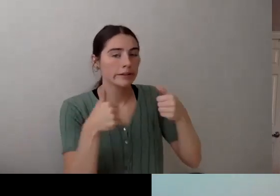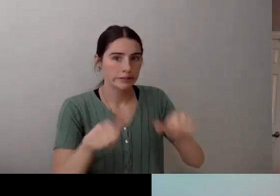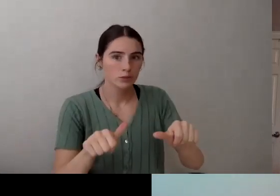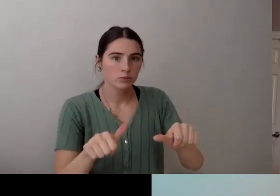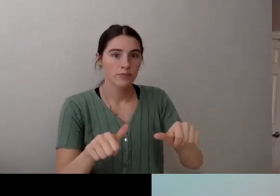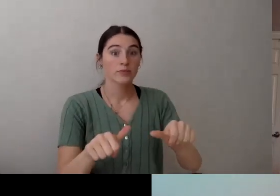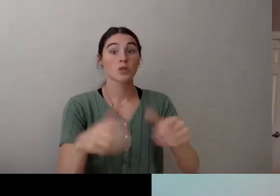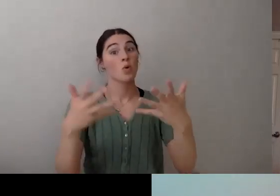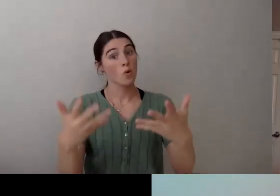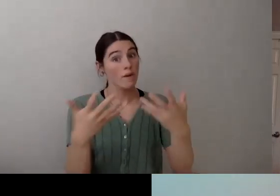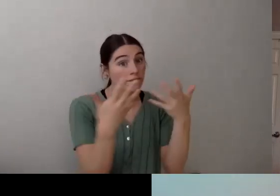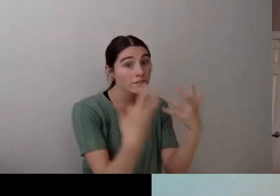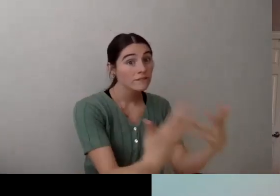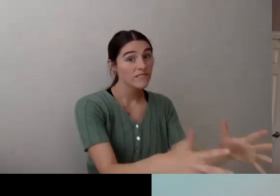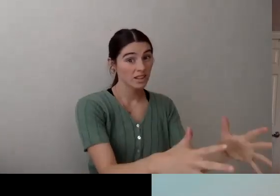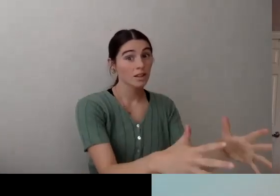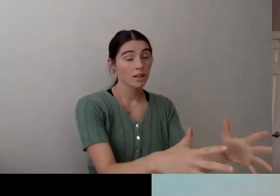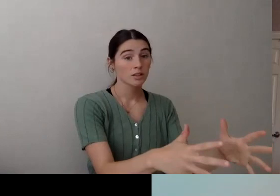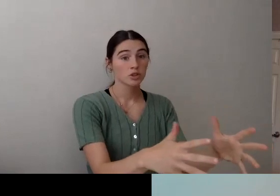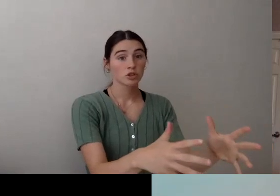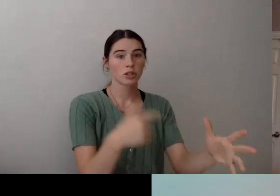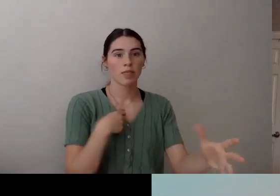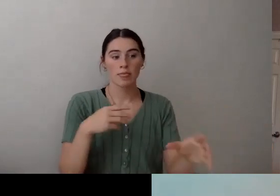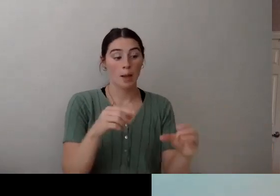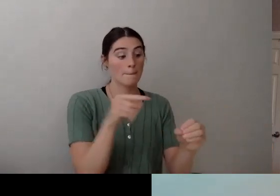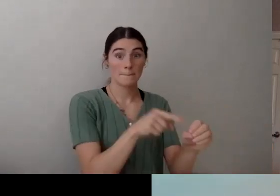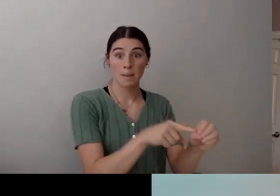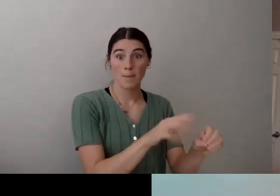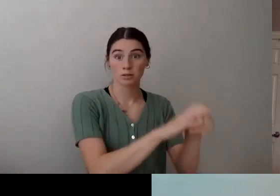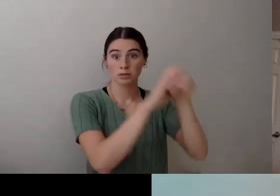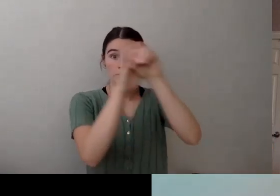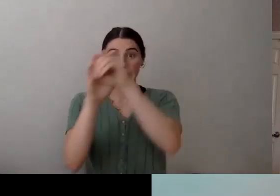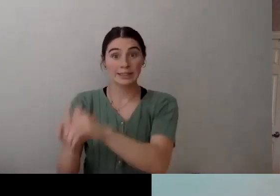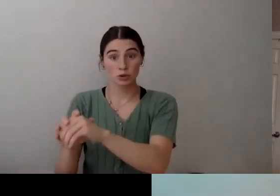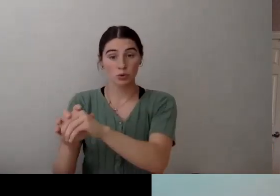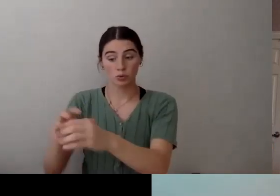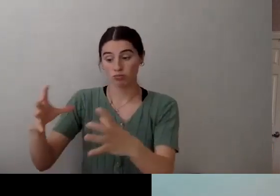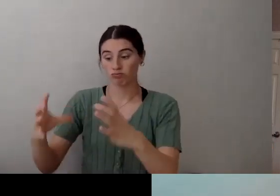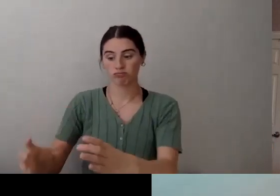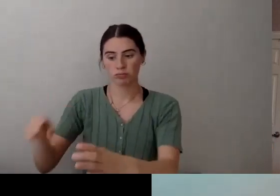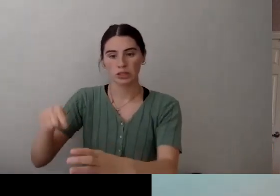I'm gonna put the meatballs into the red sauce and they'll finish cooking in there.